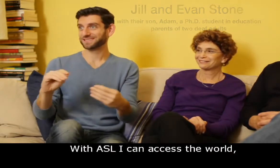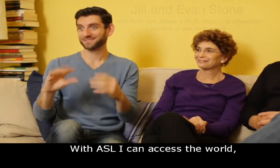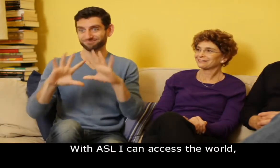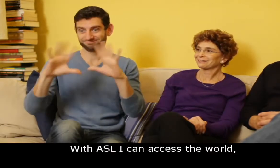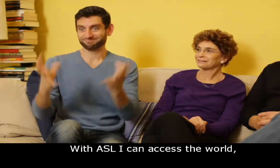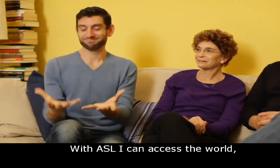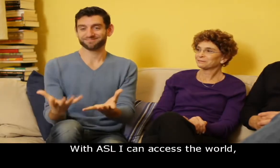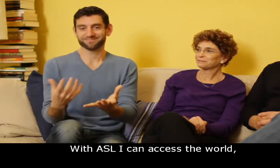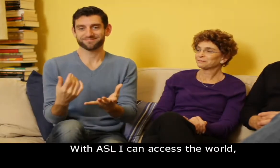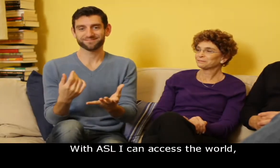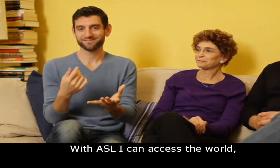interesting stories.